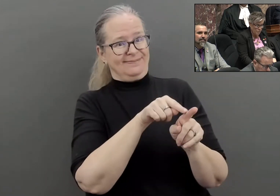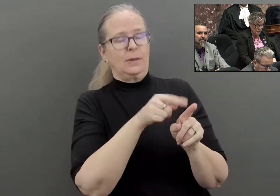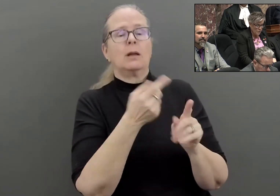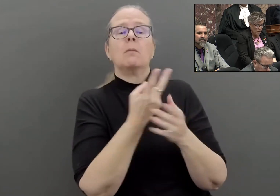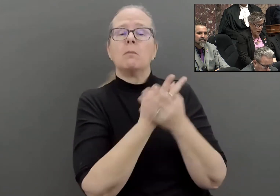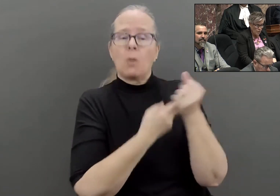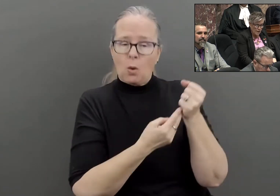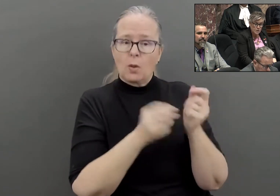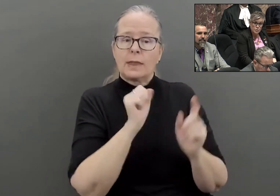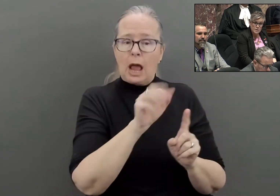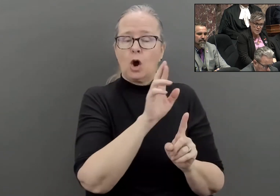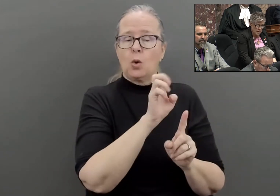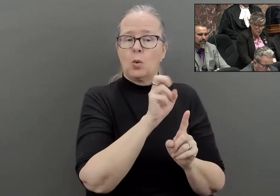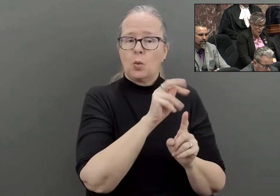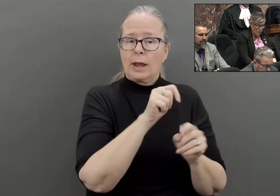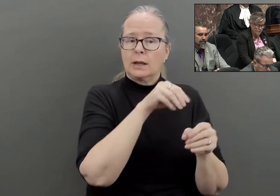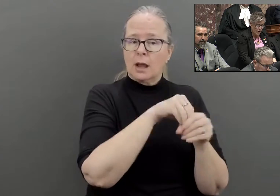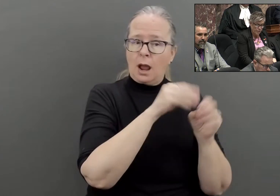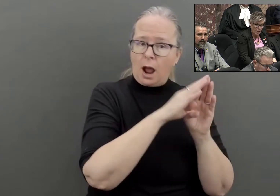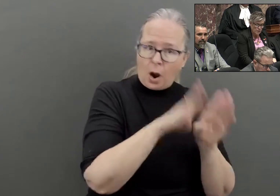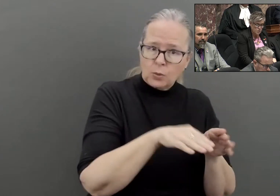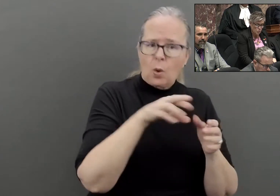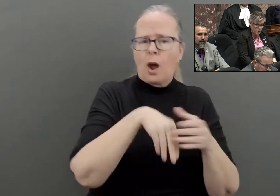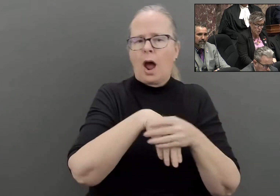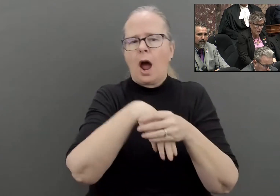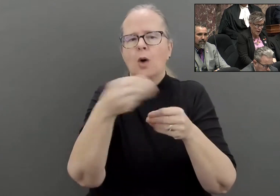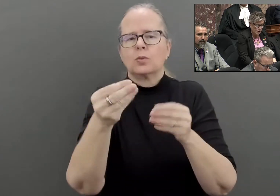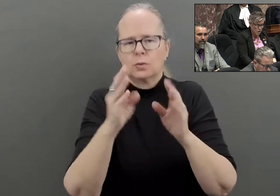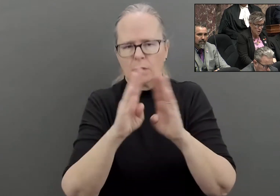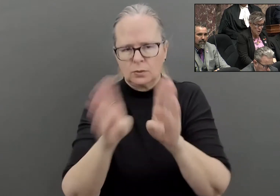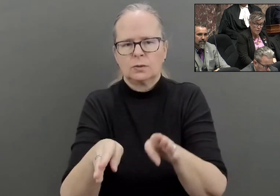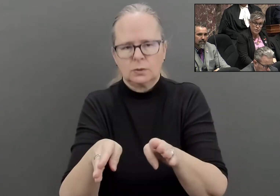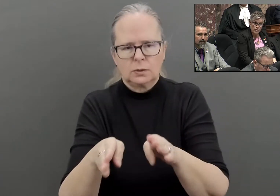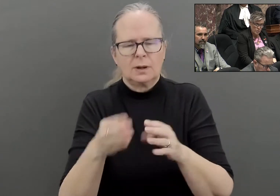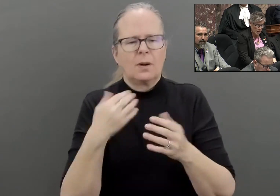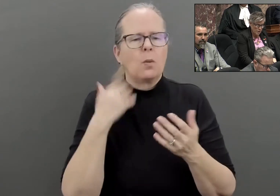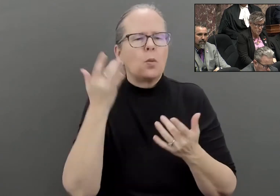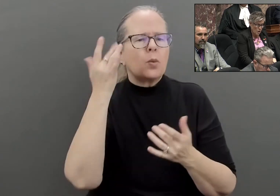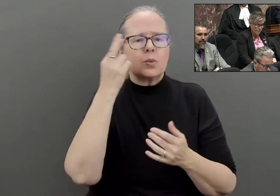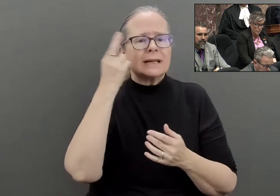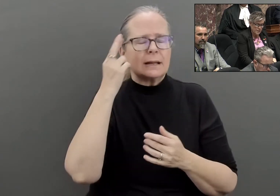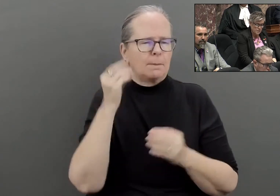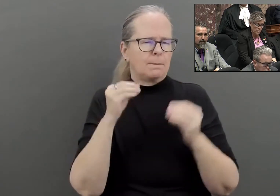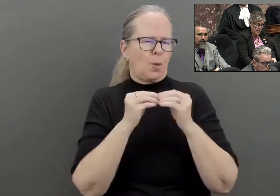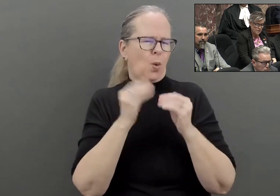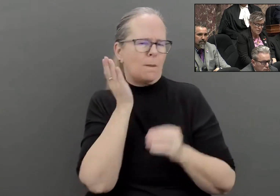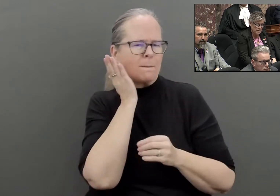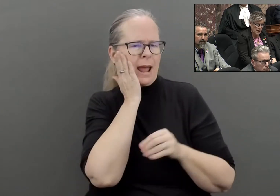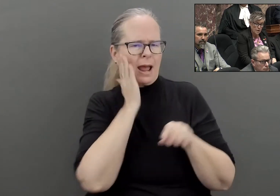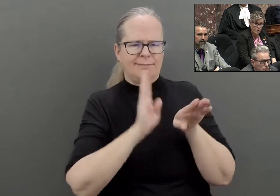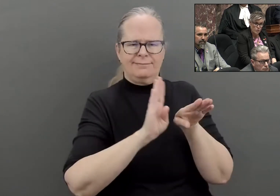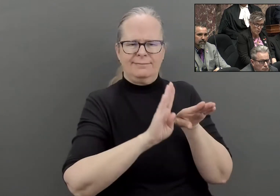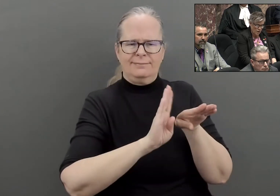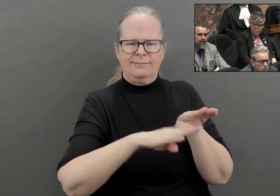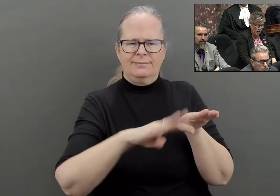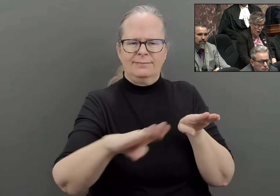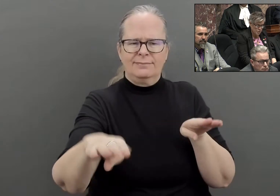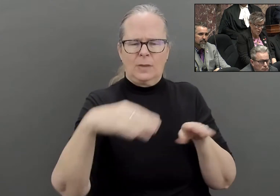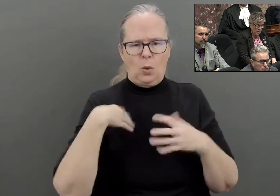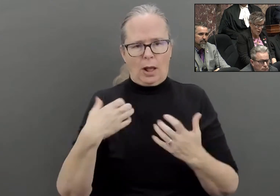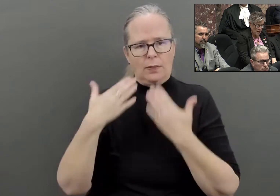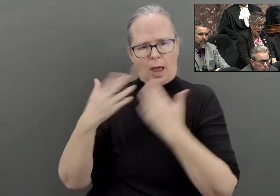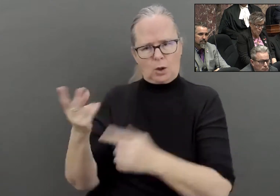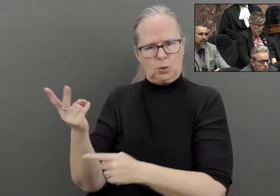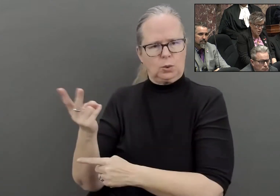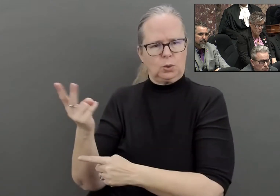available. I would like to extend a heartfelt thanks to Richard and Angie for their commitment to offer BC residents another recovery